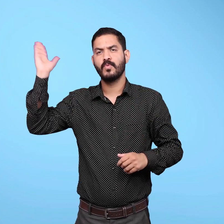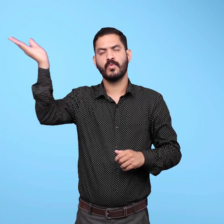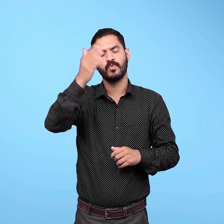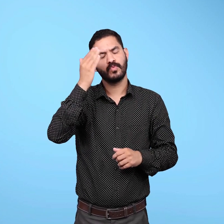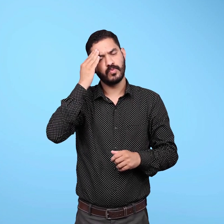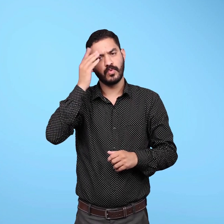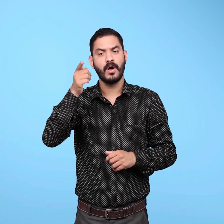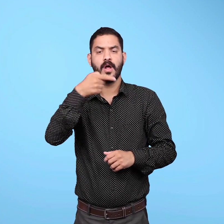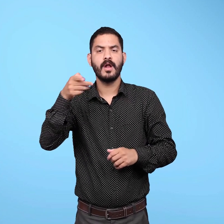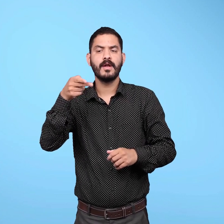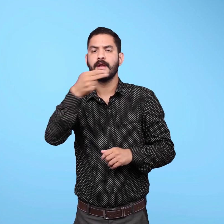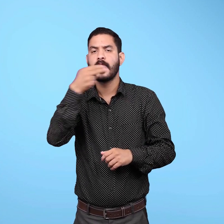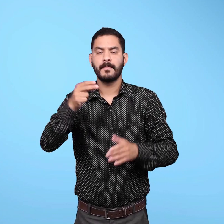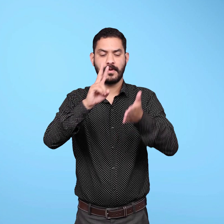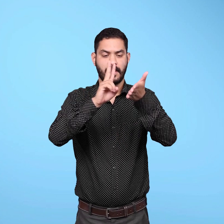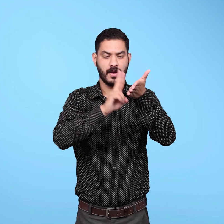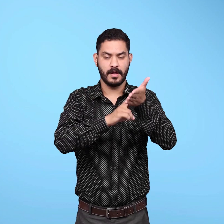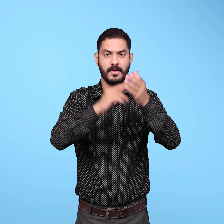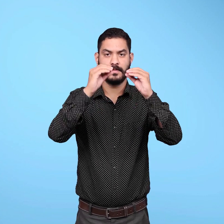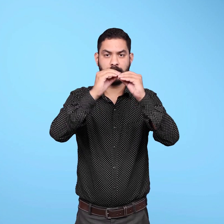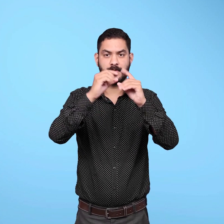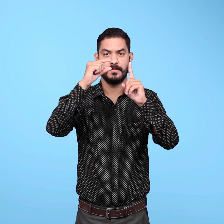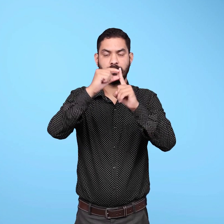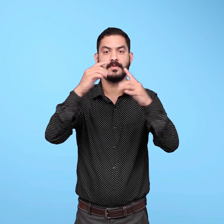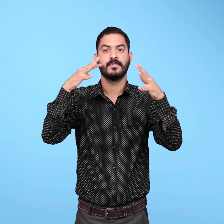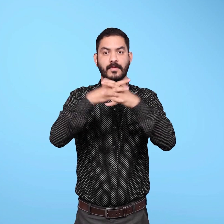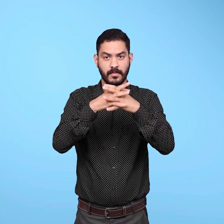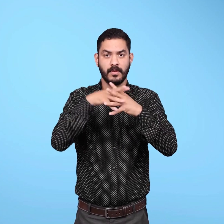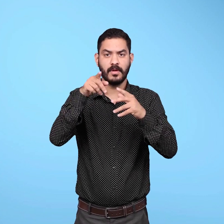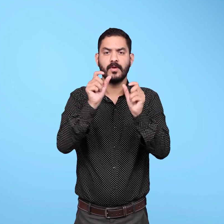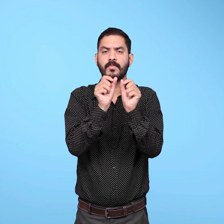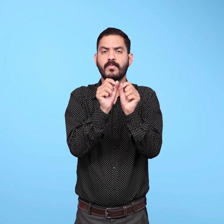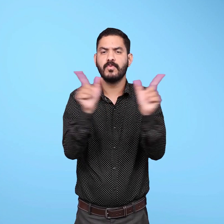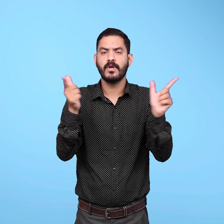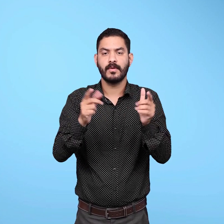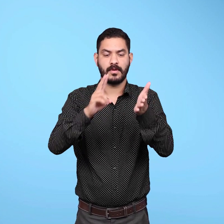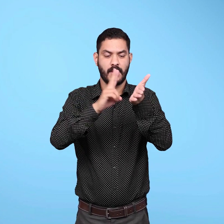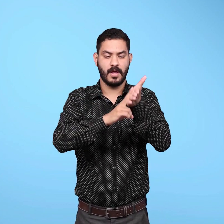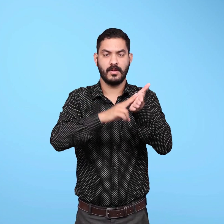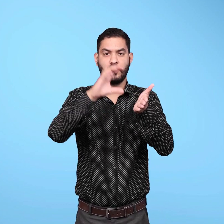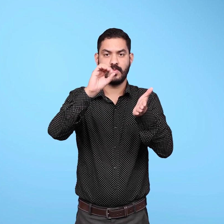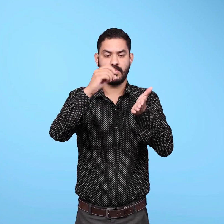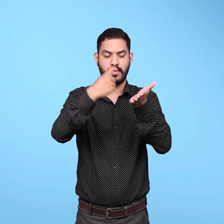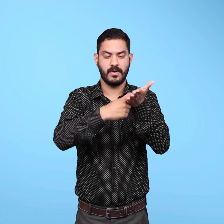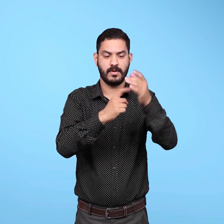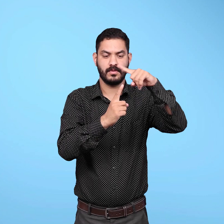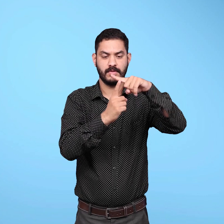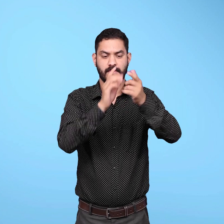These include extremely fine pottery, known as the Northern Black Polished Ware, or